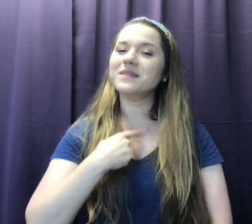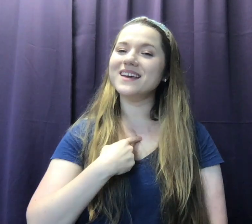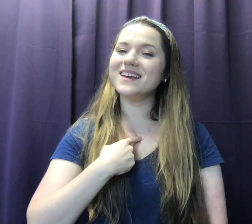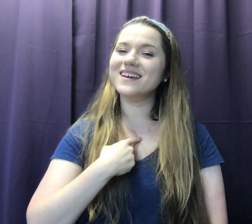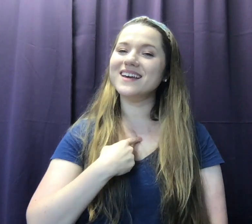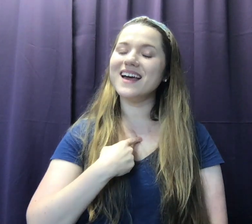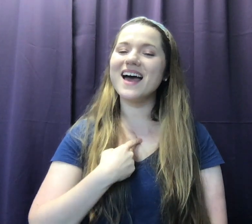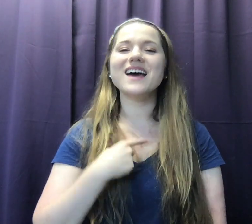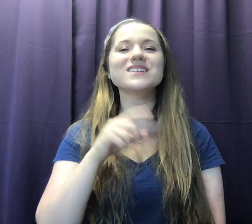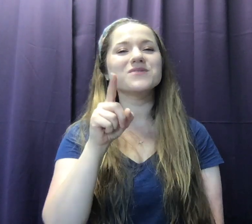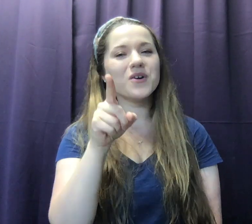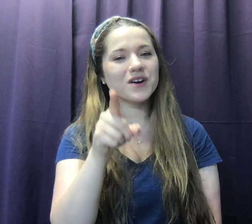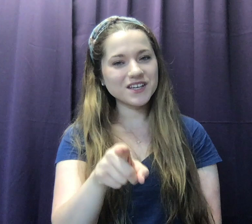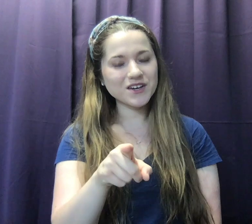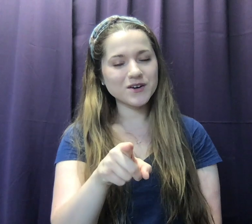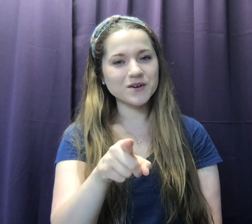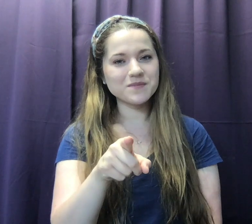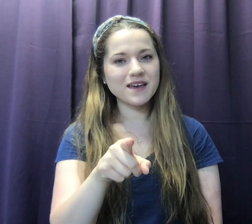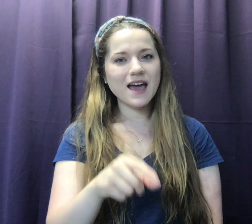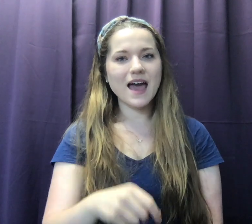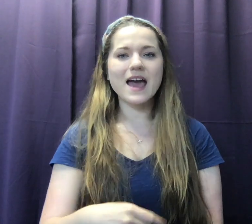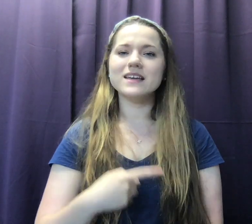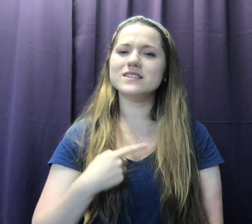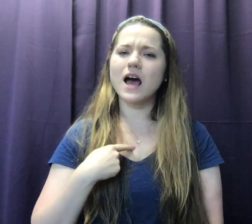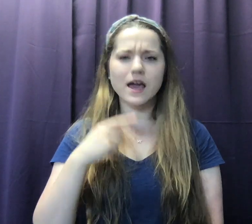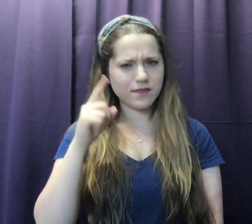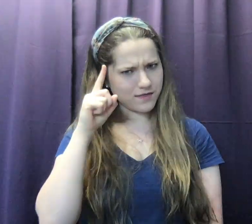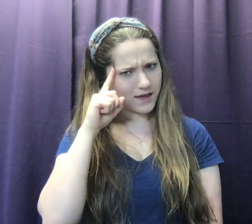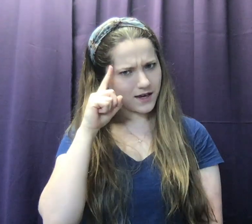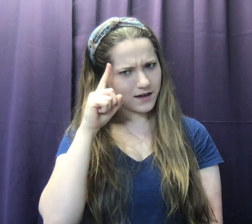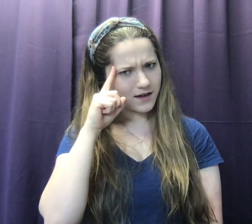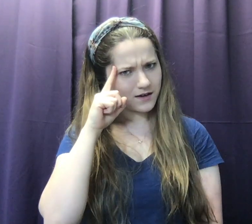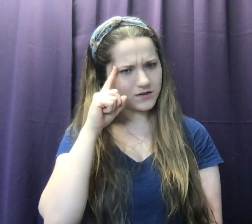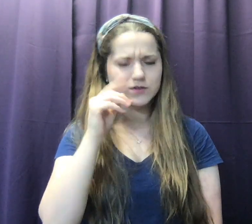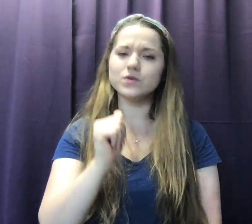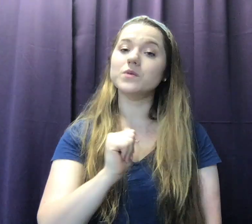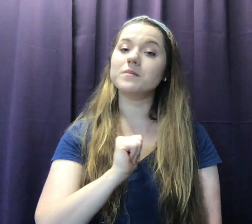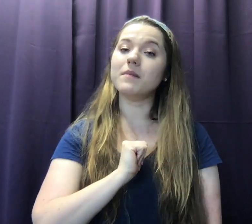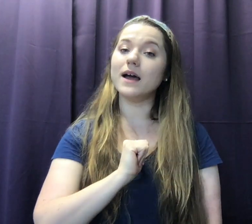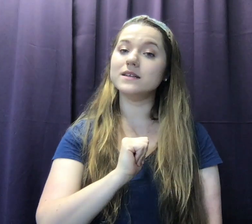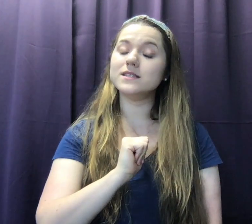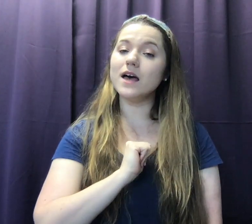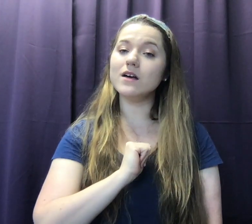me and for you. And I think to myself,